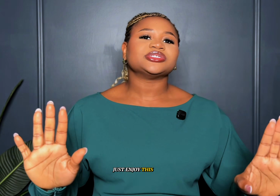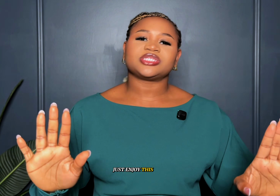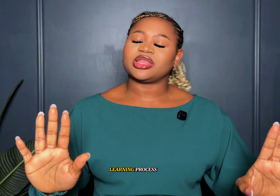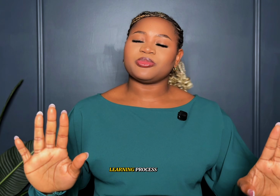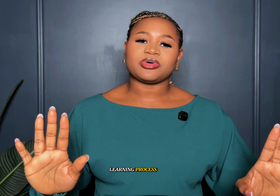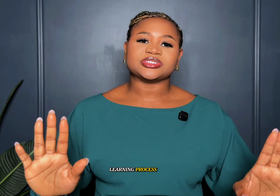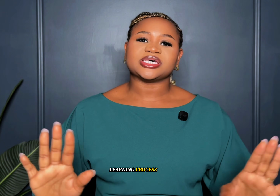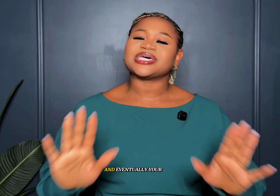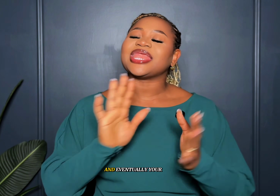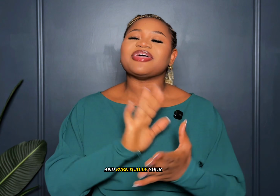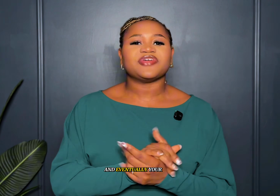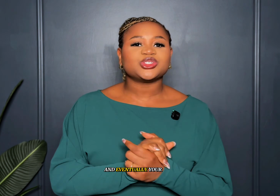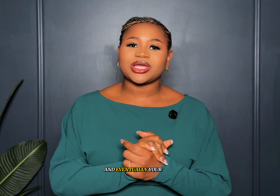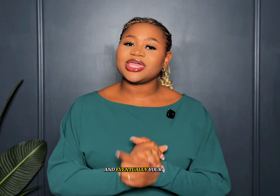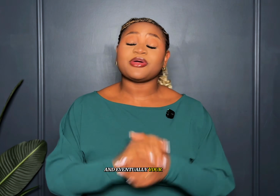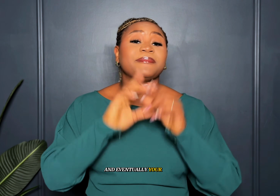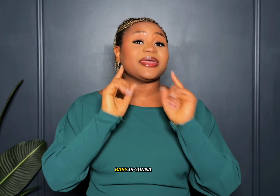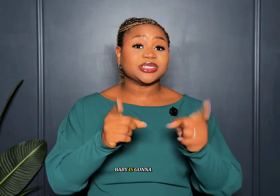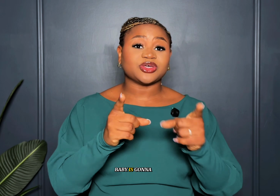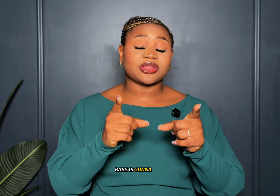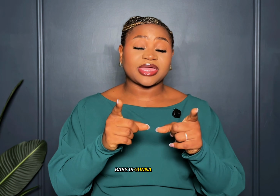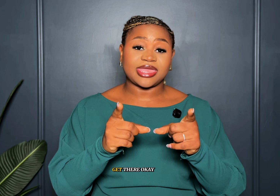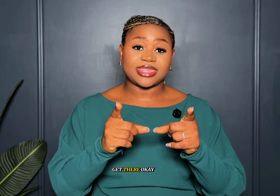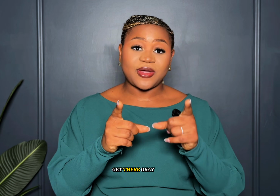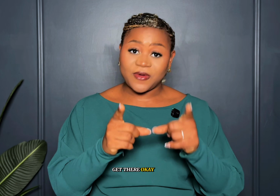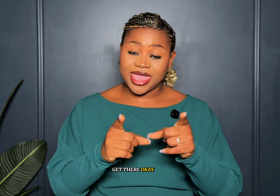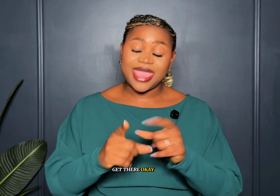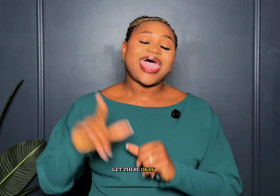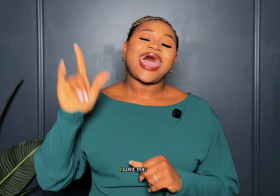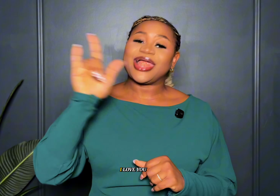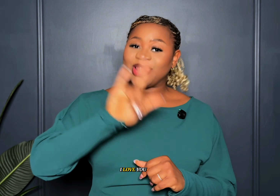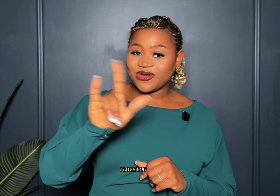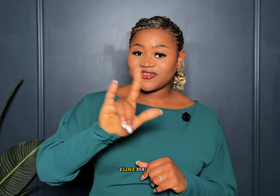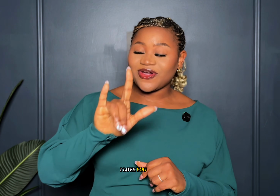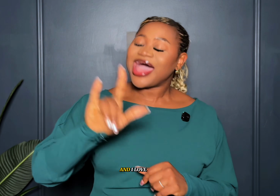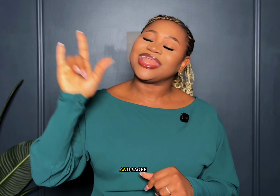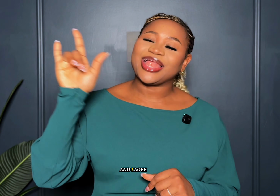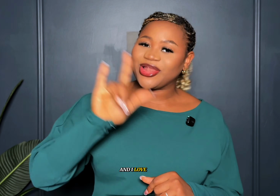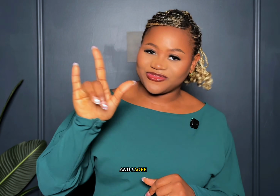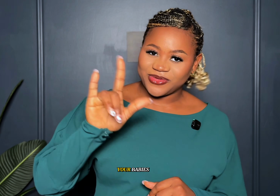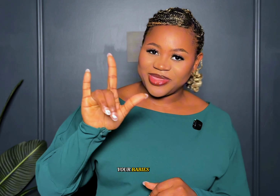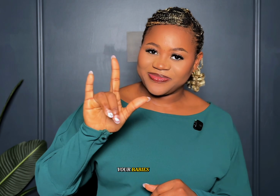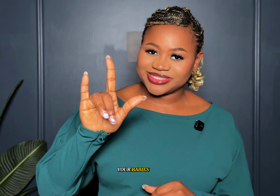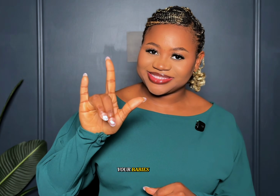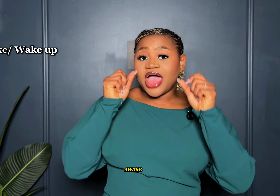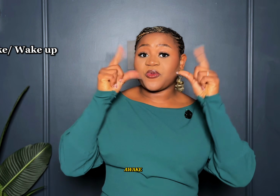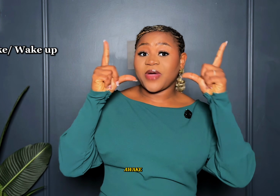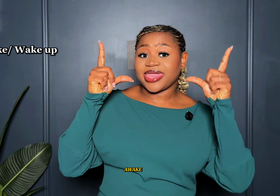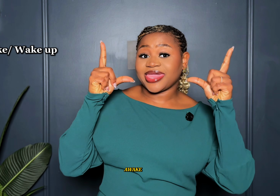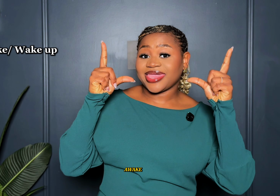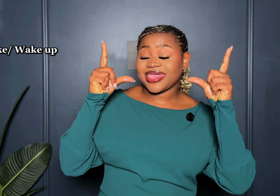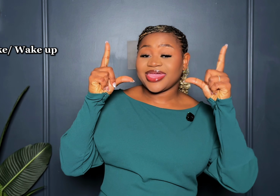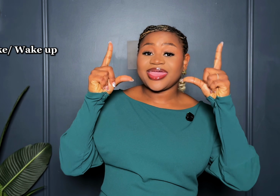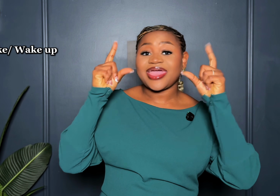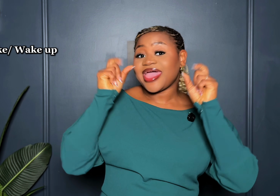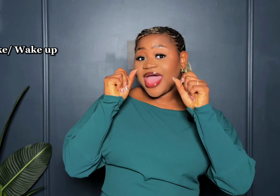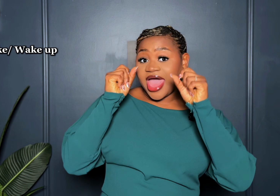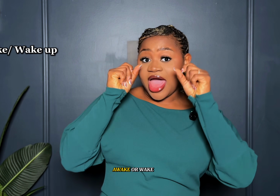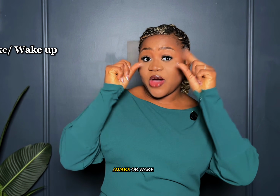learning process and eventually your baby is gonna get there, okay? I love you and I love your babies. Awake.